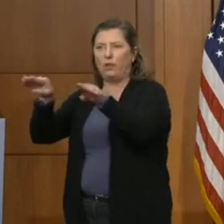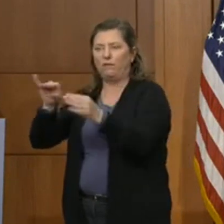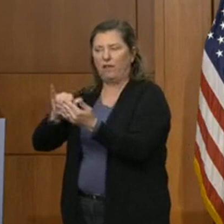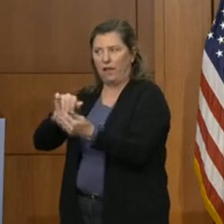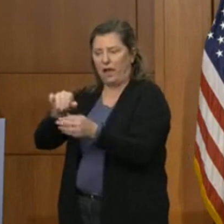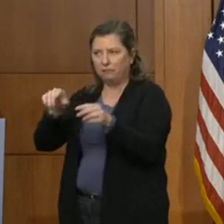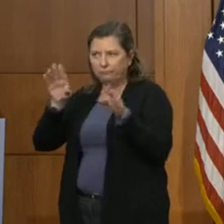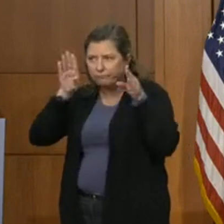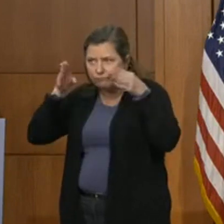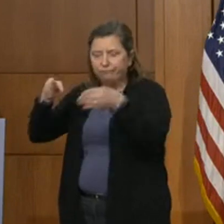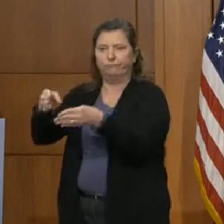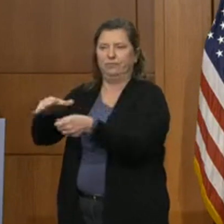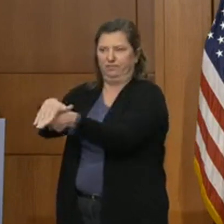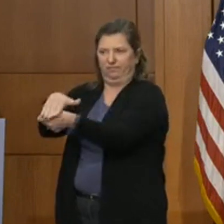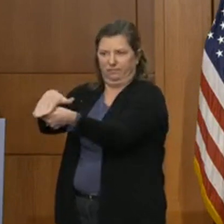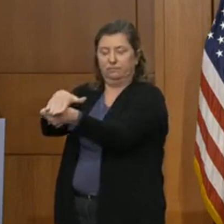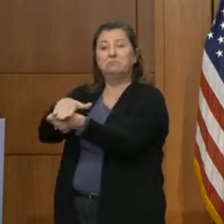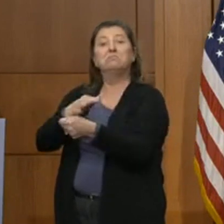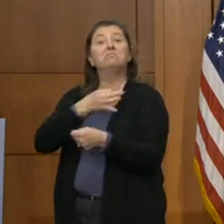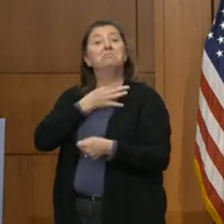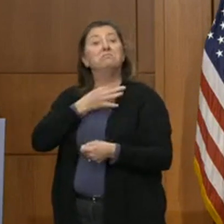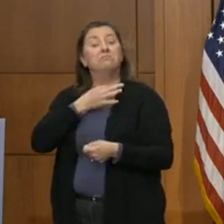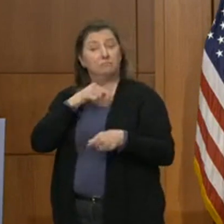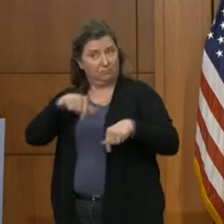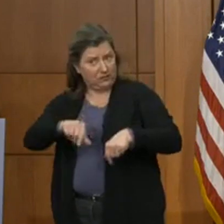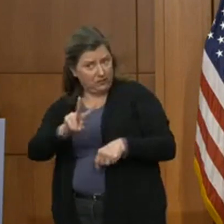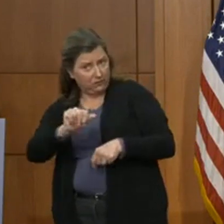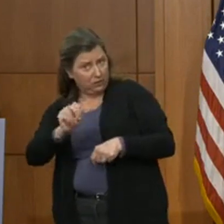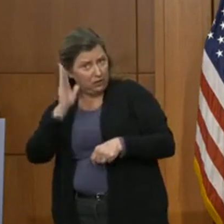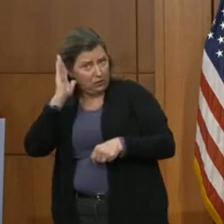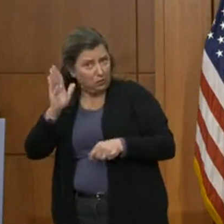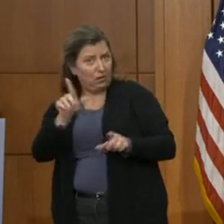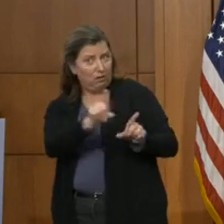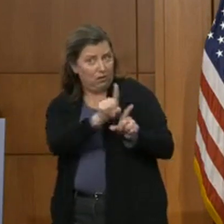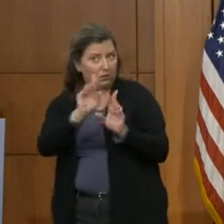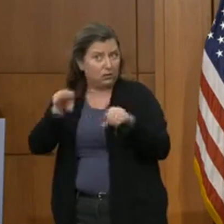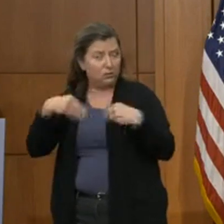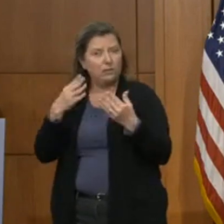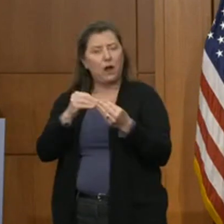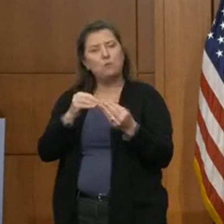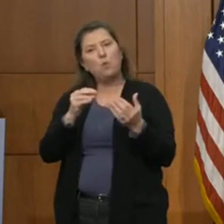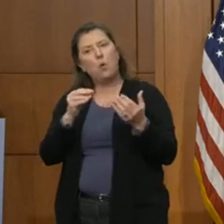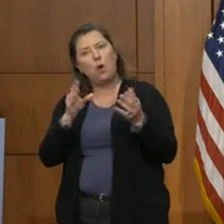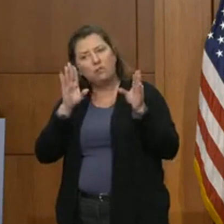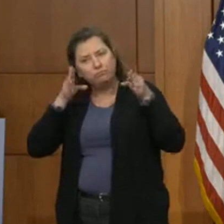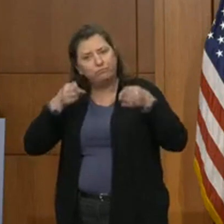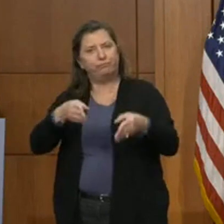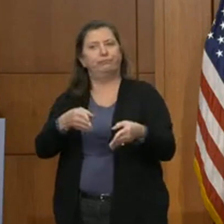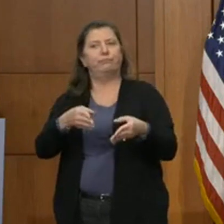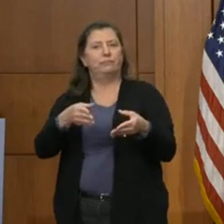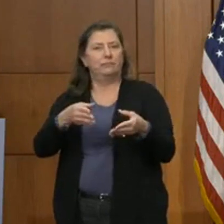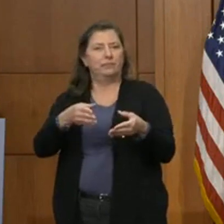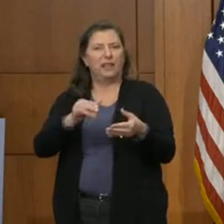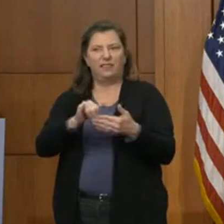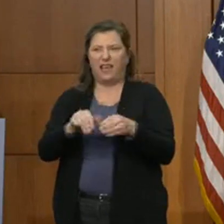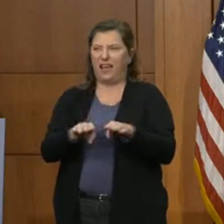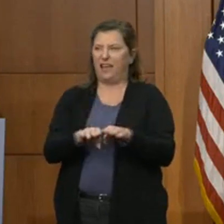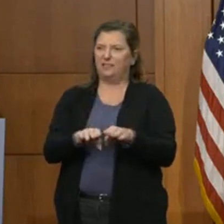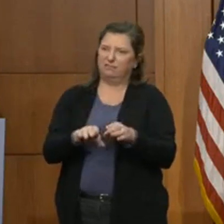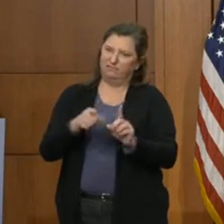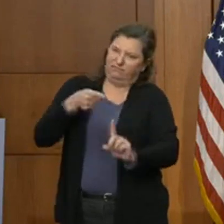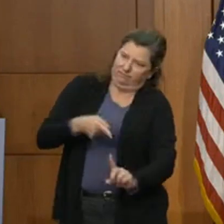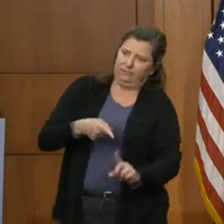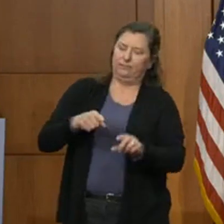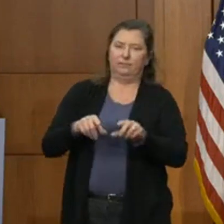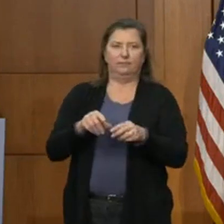zip codes. I'm curious if the state is going to start providing more residents zip code level information